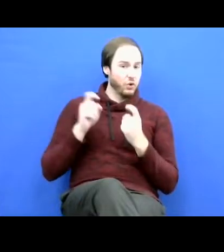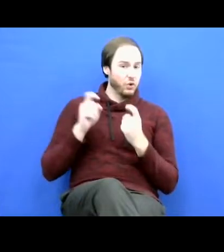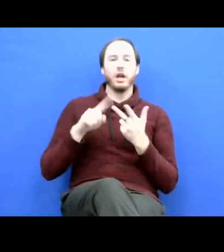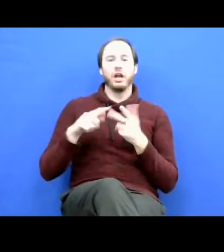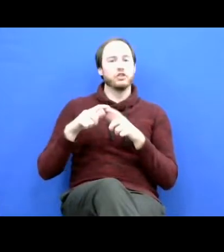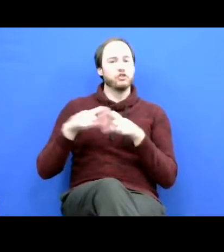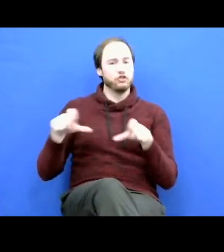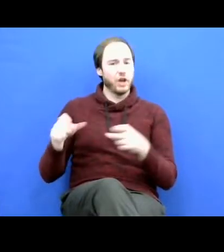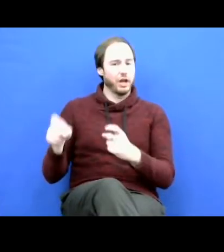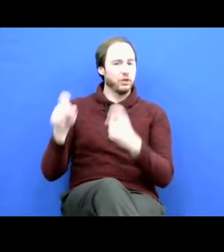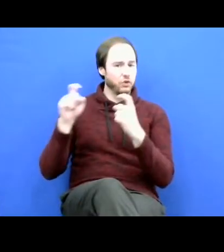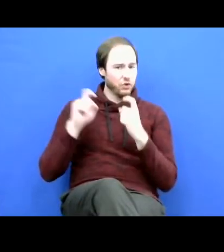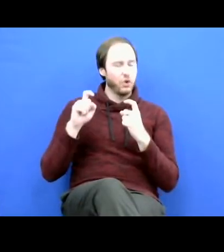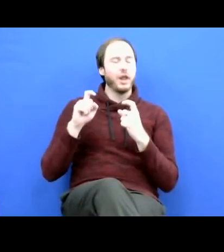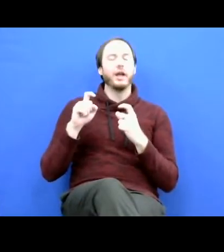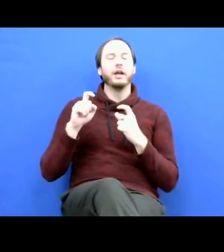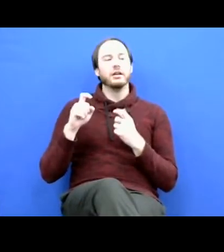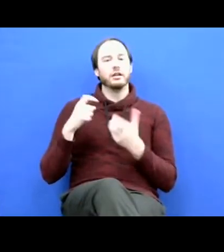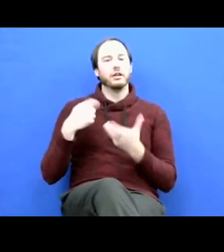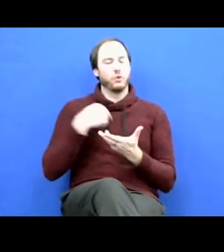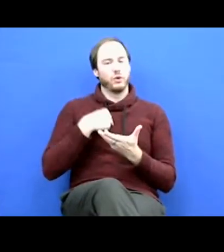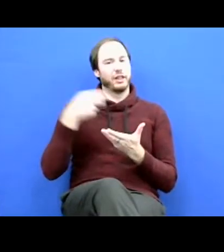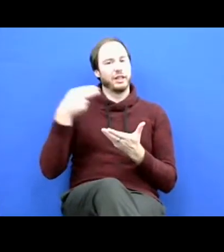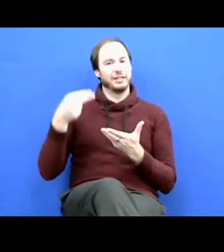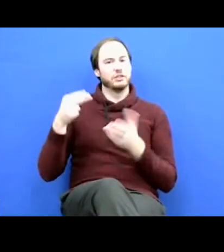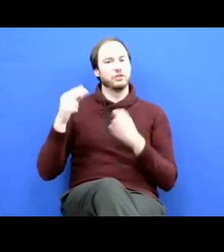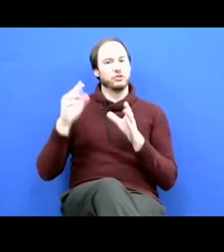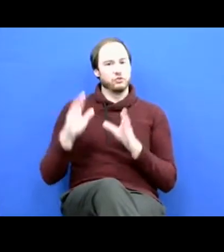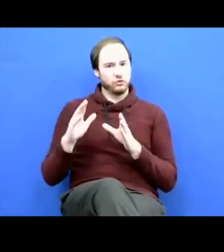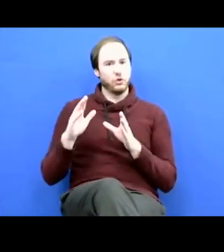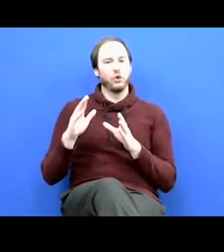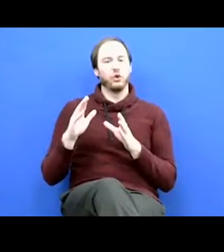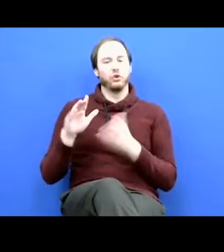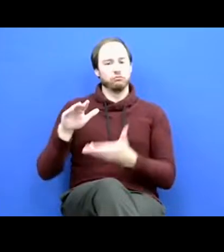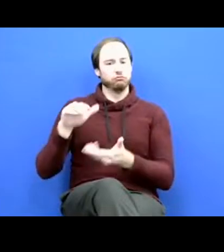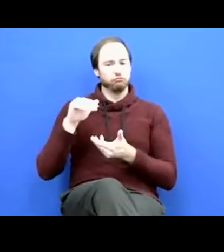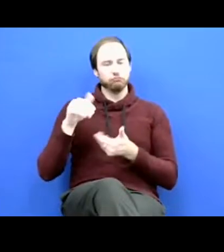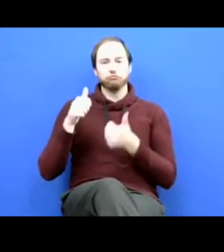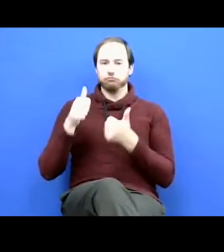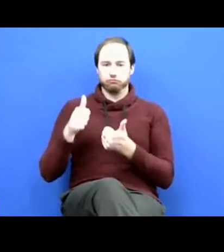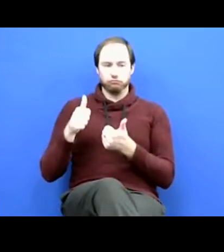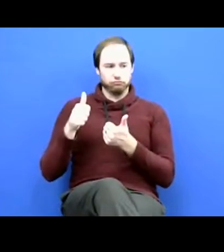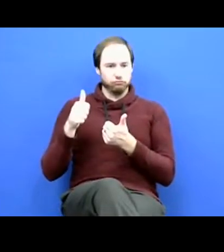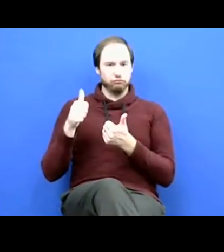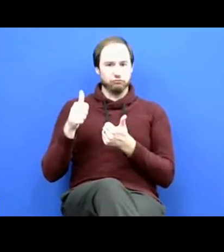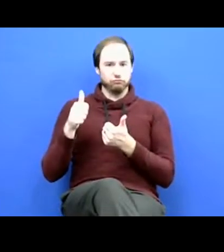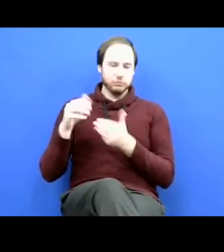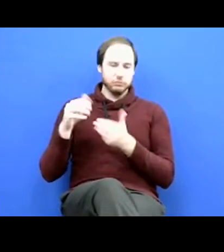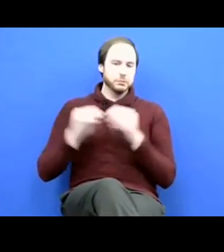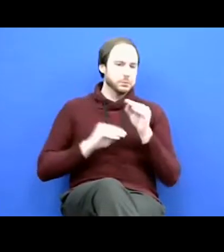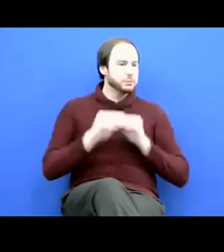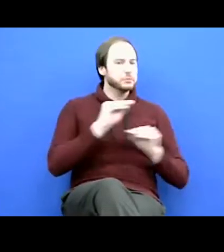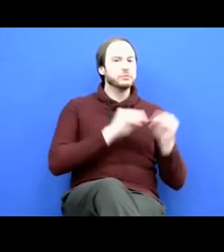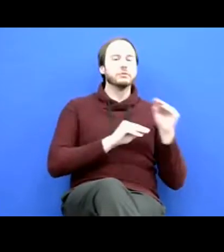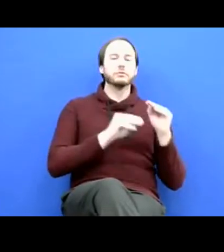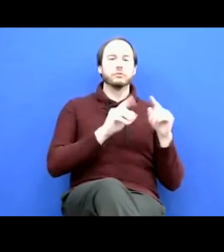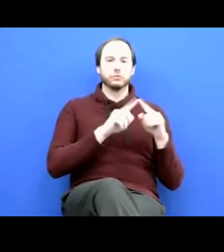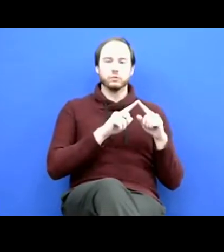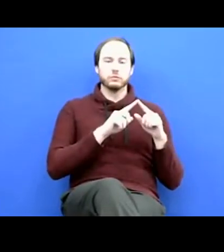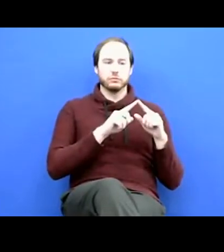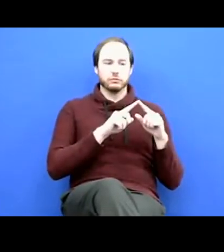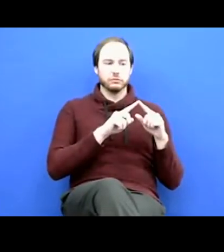And with that, our historian has done a great job in terms of with the